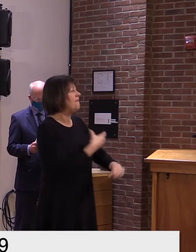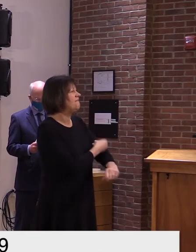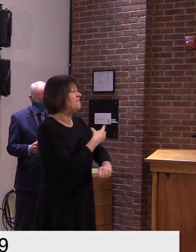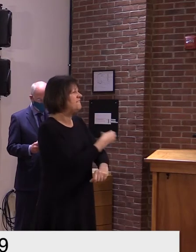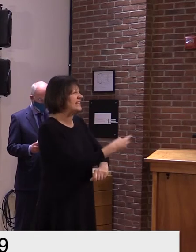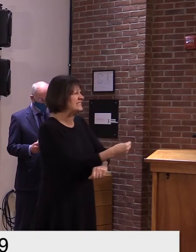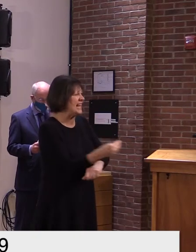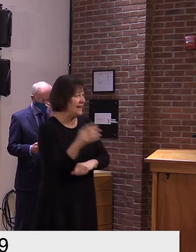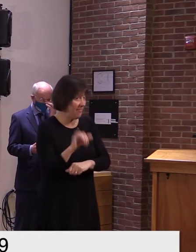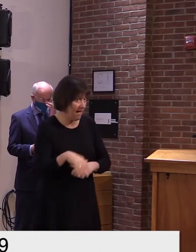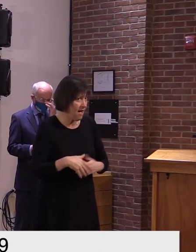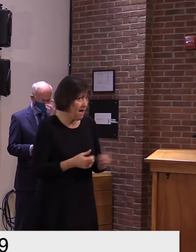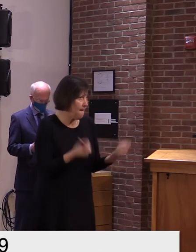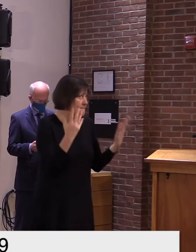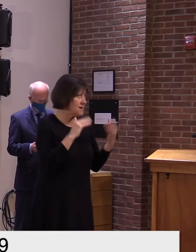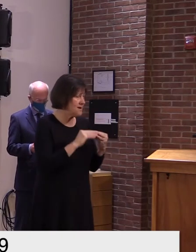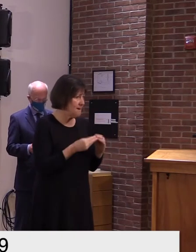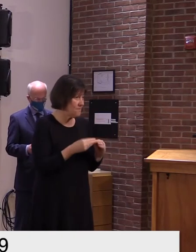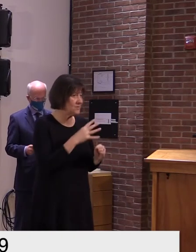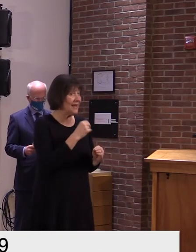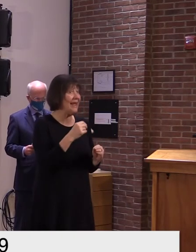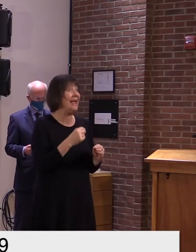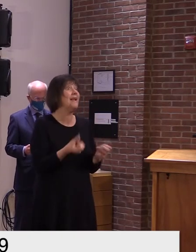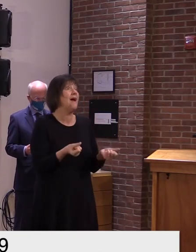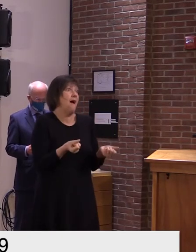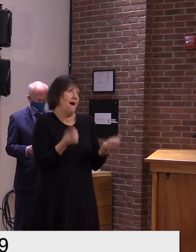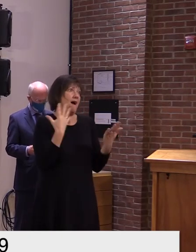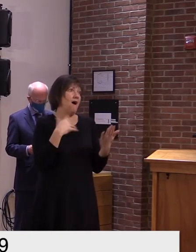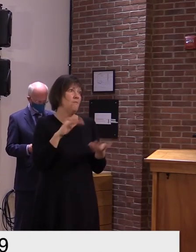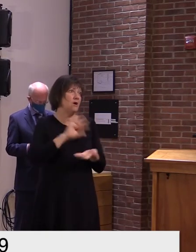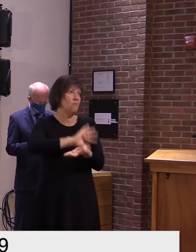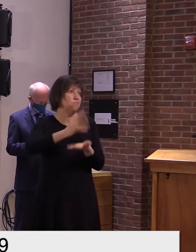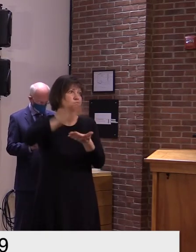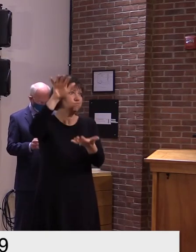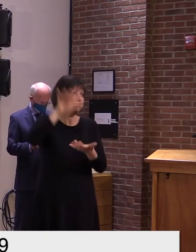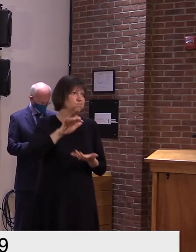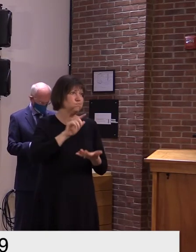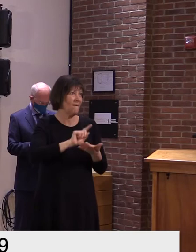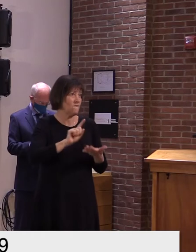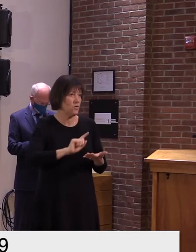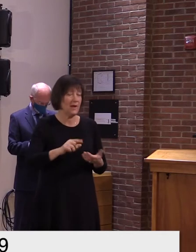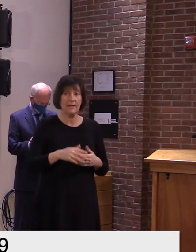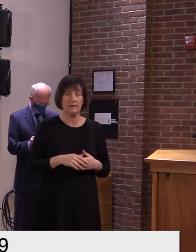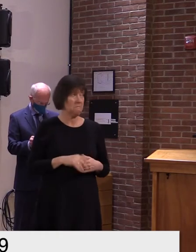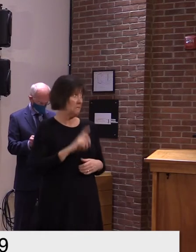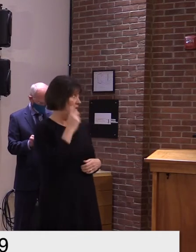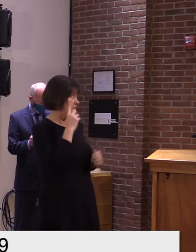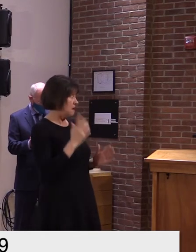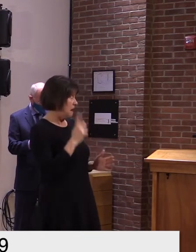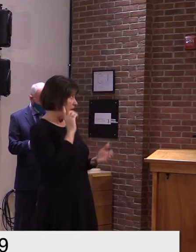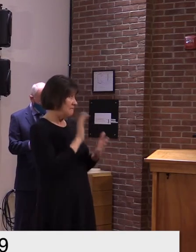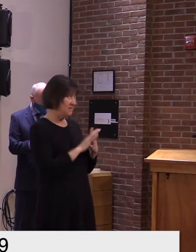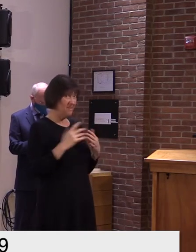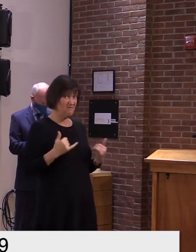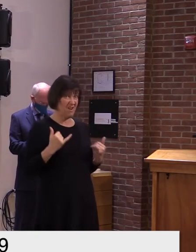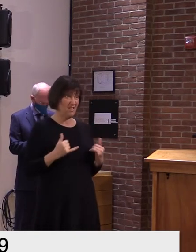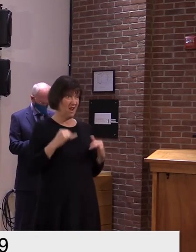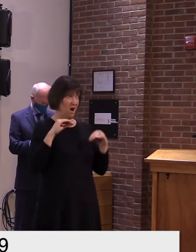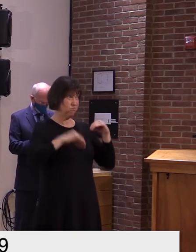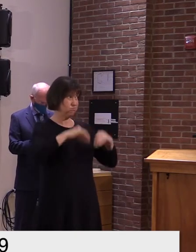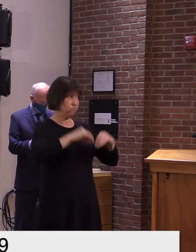people vaccinated and the doses received by the state. Yeah, I believe we're developing a platform as we speak. I don't know